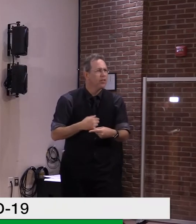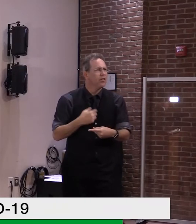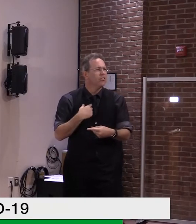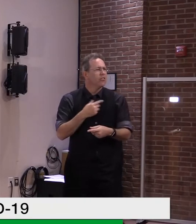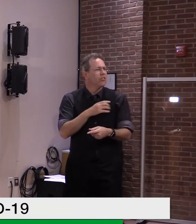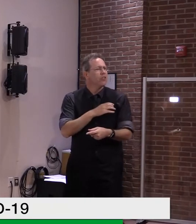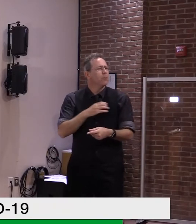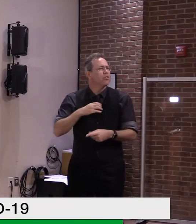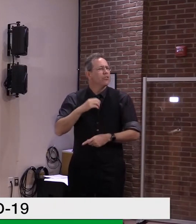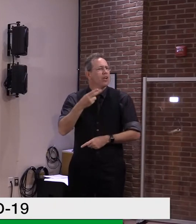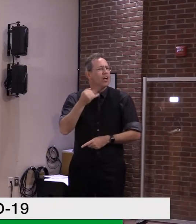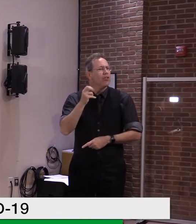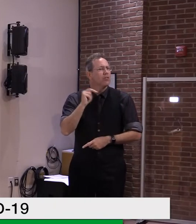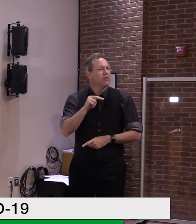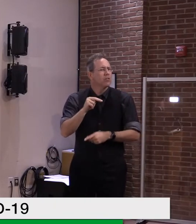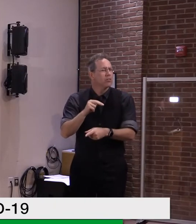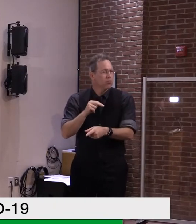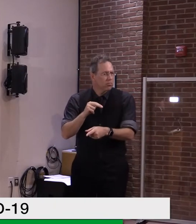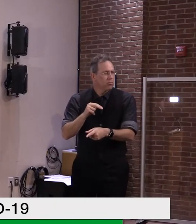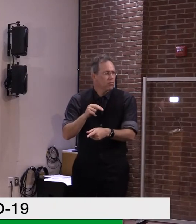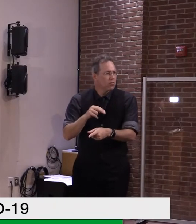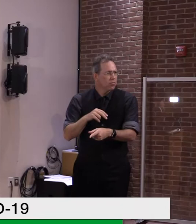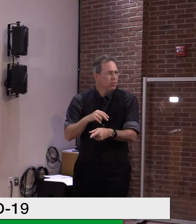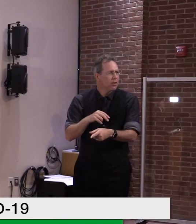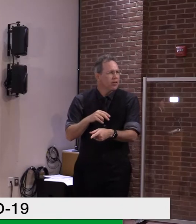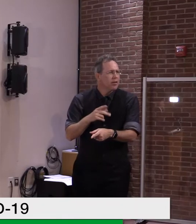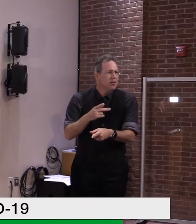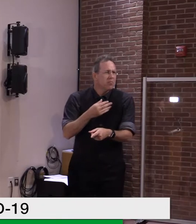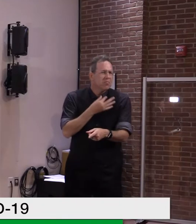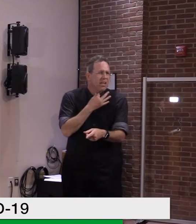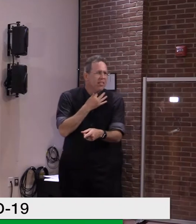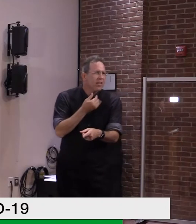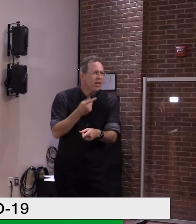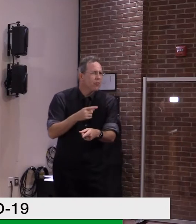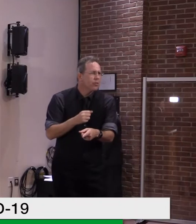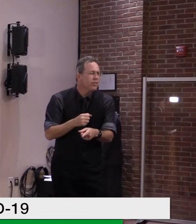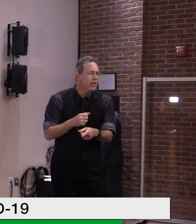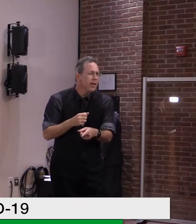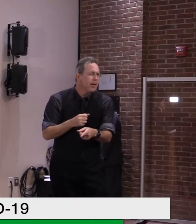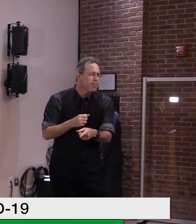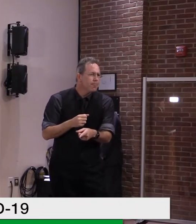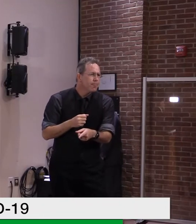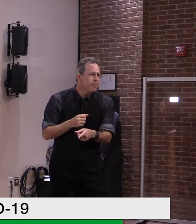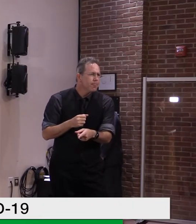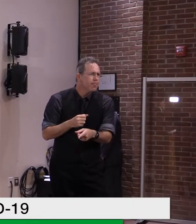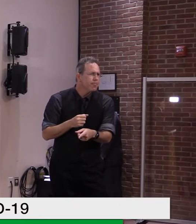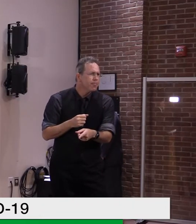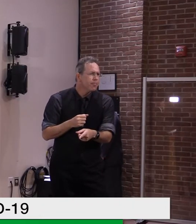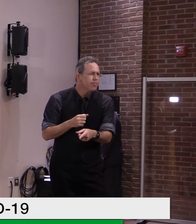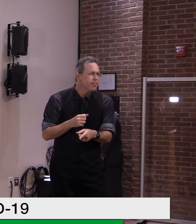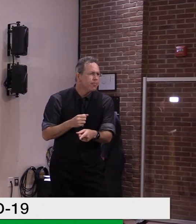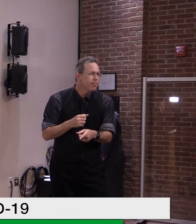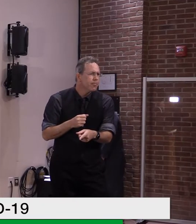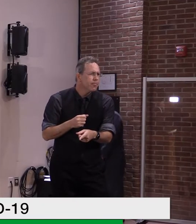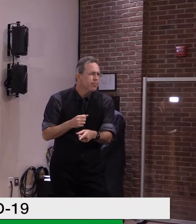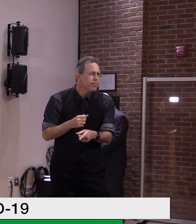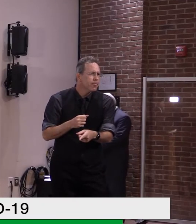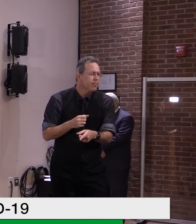possible WARN Act violation concerning the original closure of Coffee Cup and Vermont